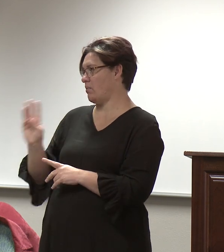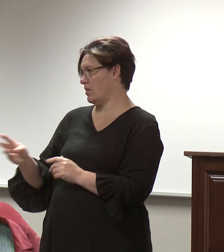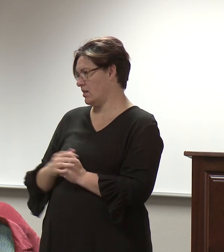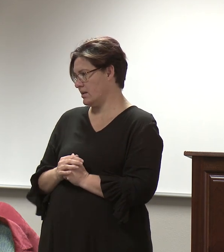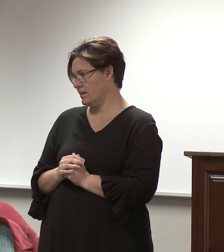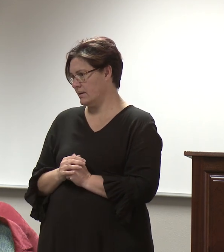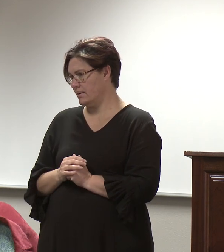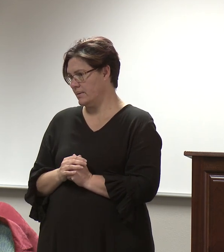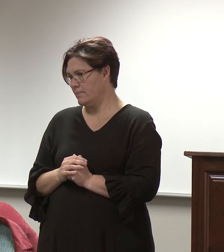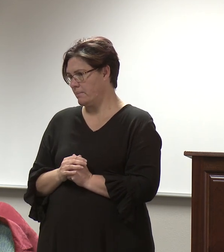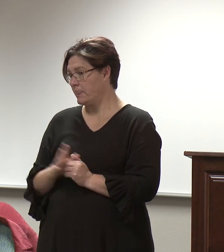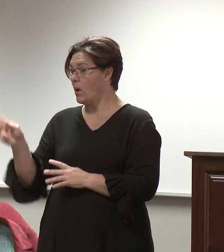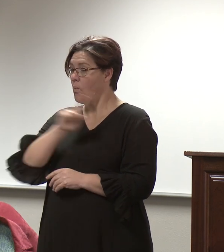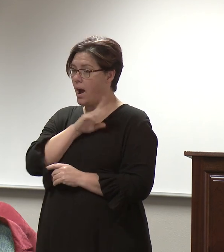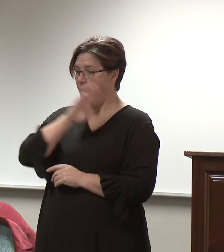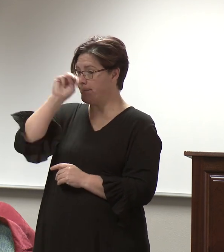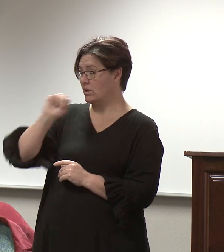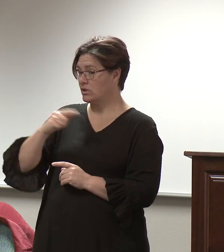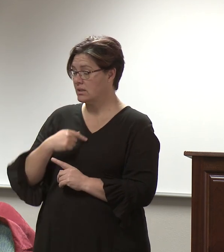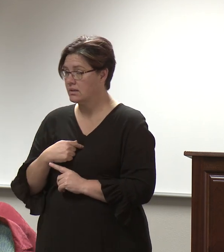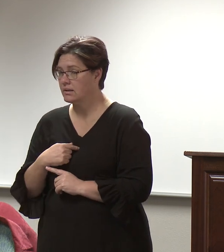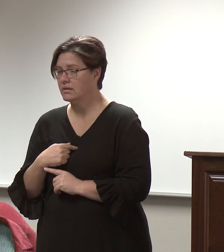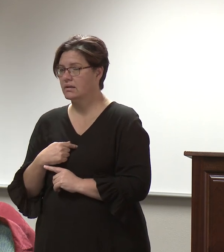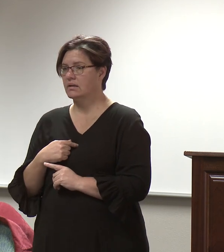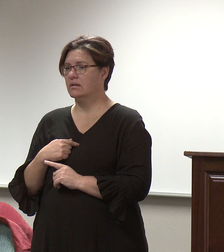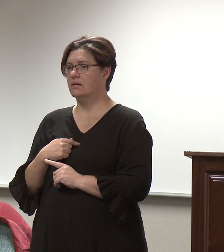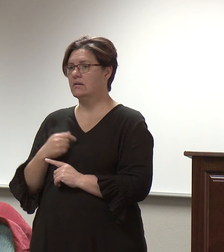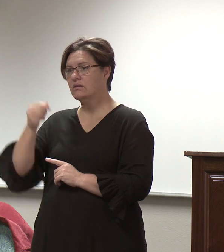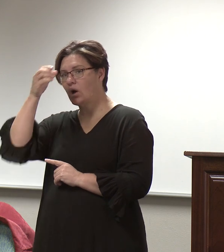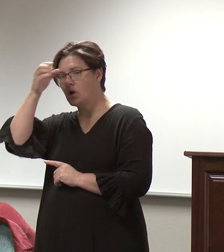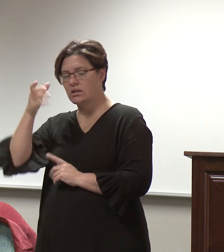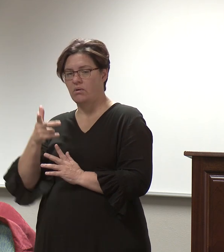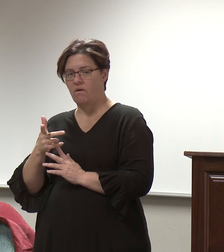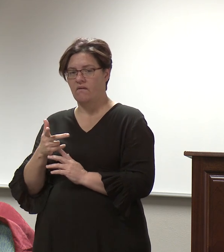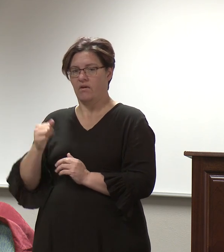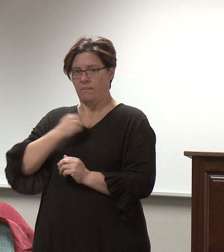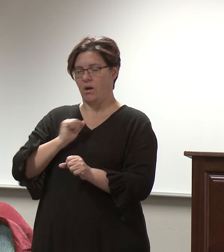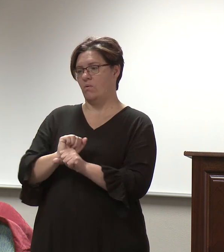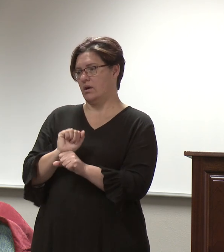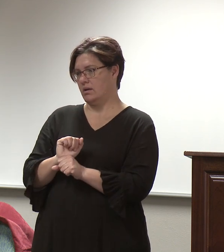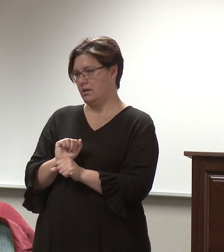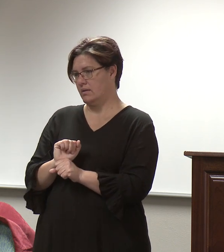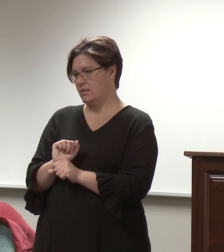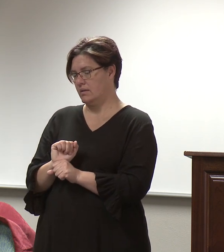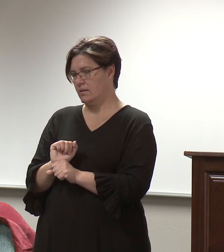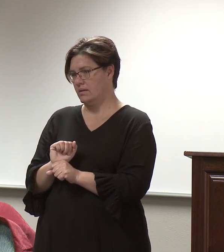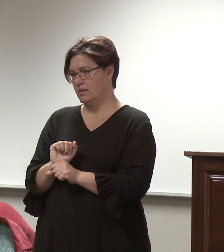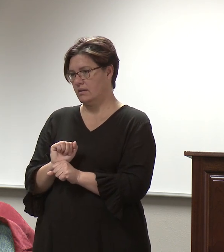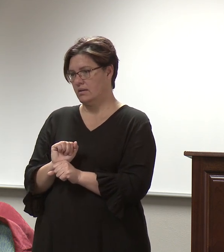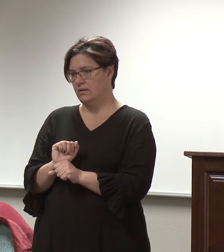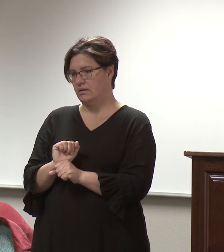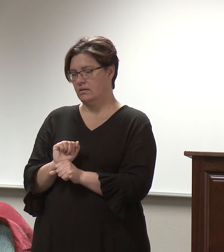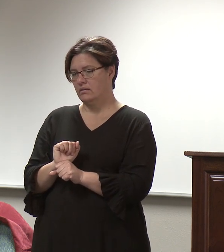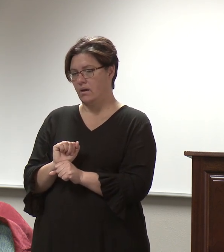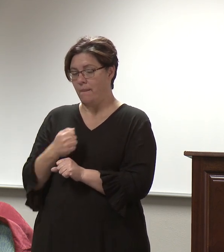because he mentioned a concept that is crucial for my work, is that what I've